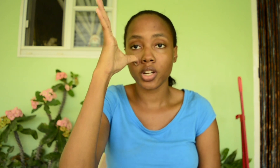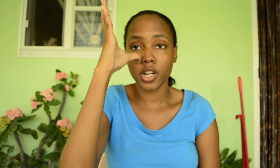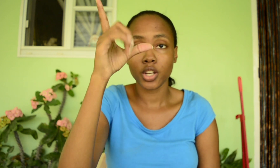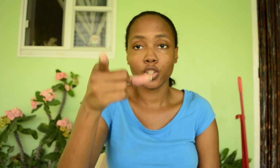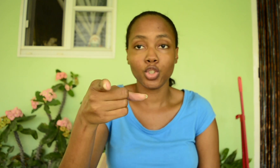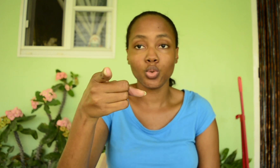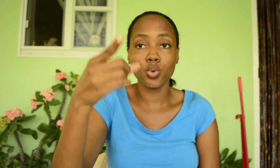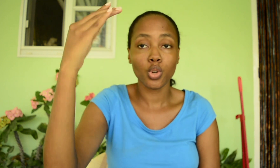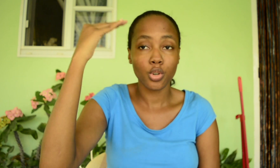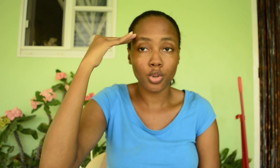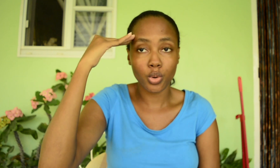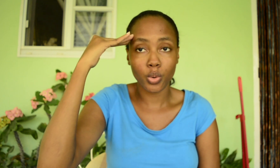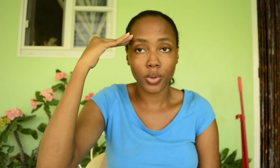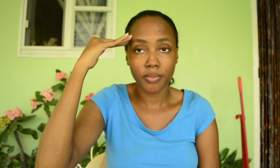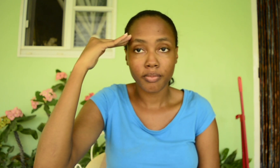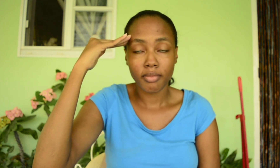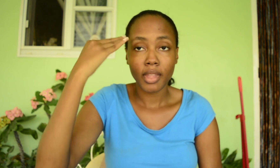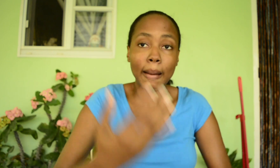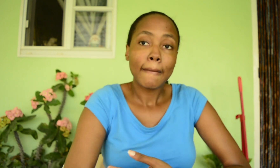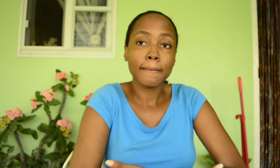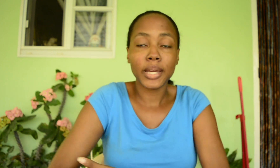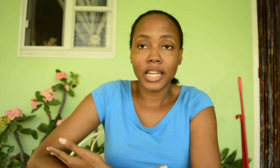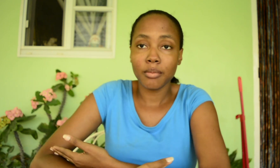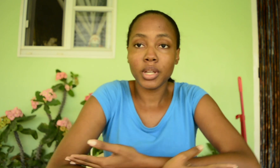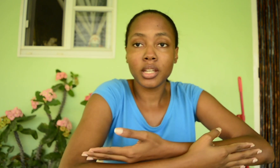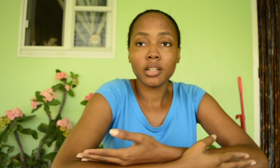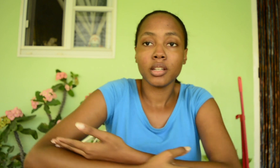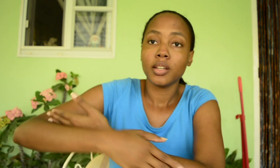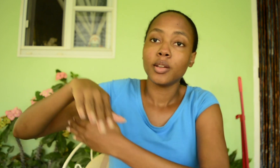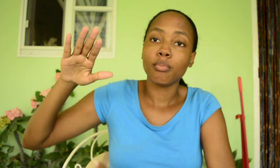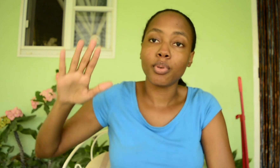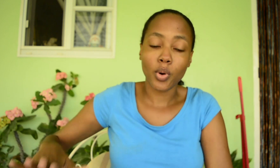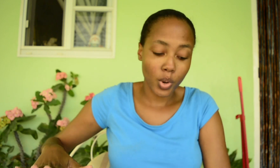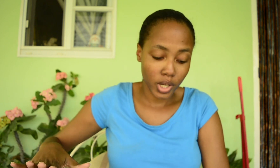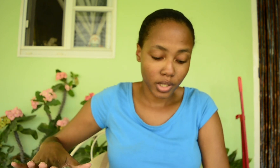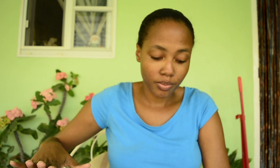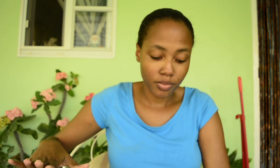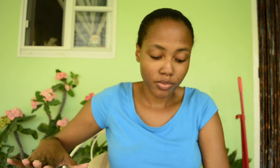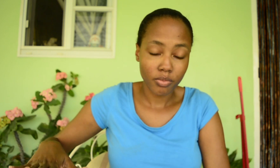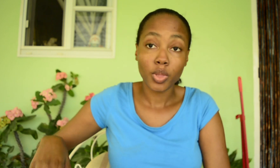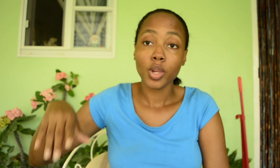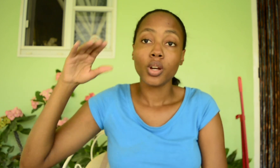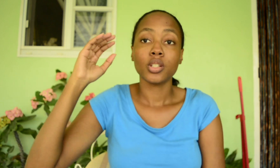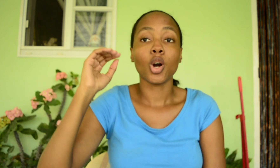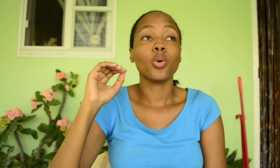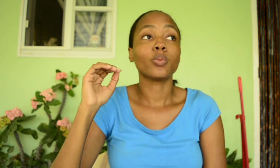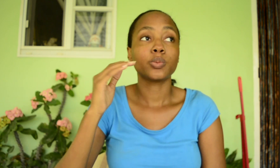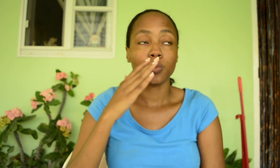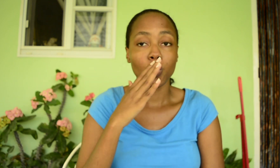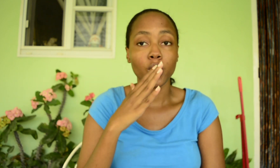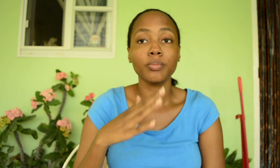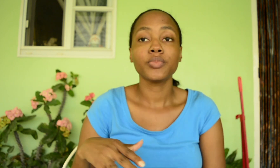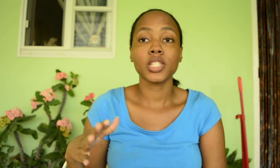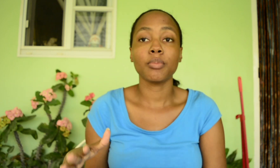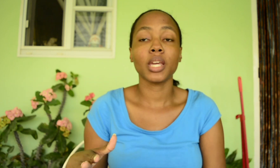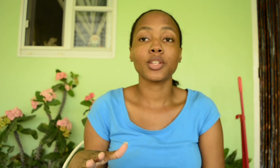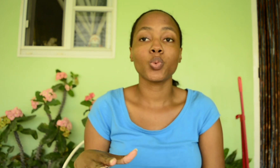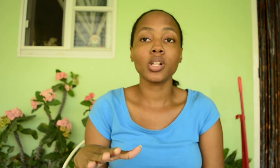mother, you know, baby boy. Now would, same thing as will.